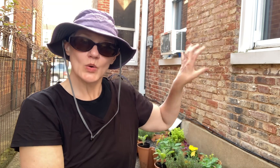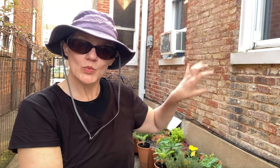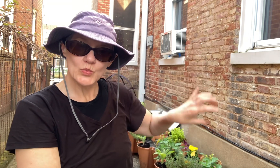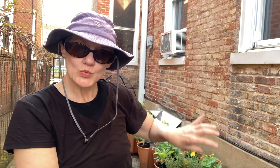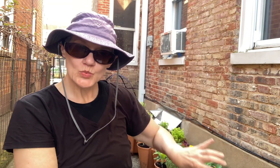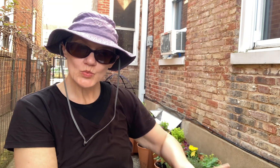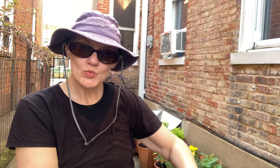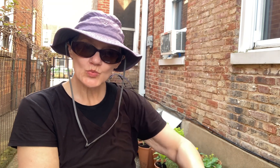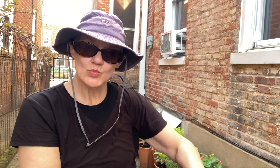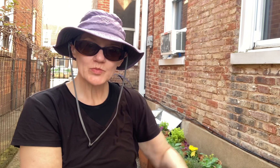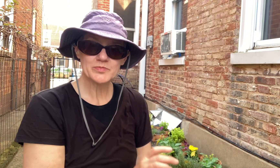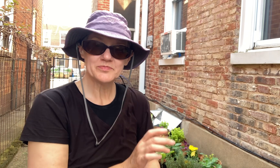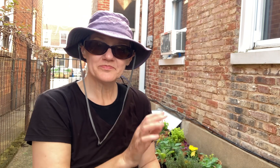and around.